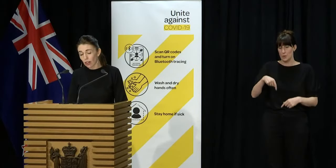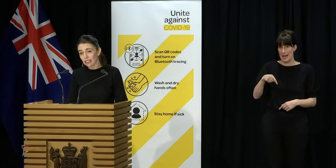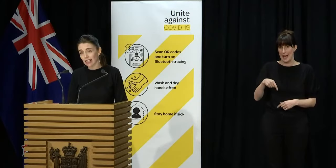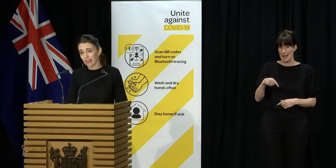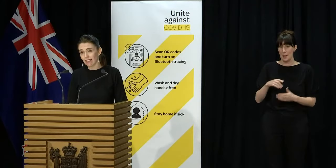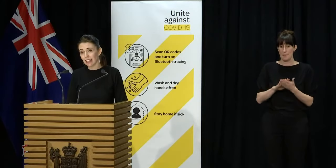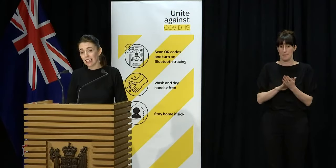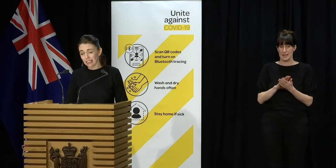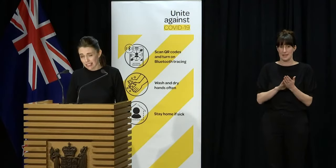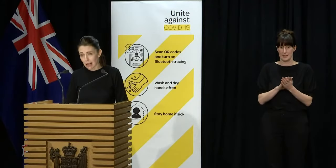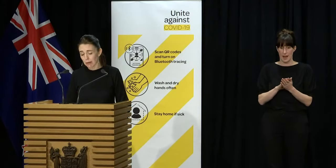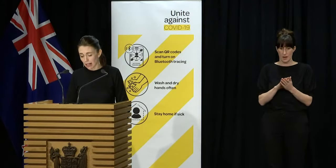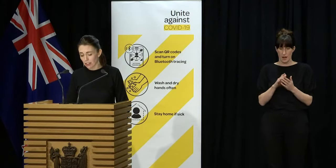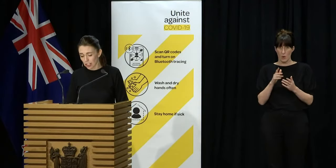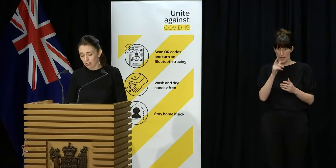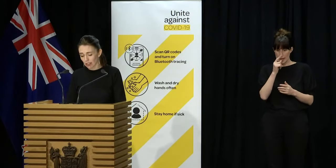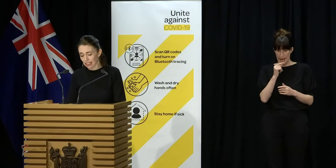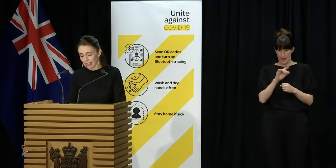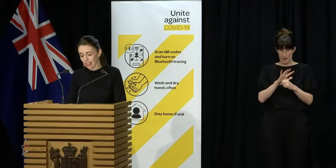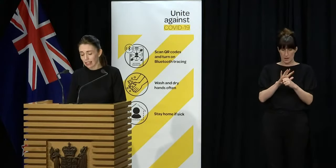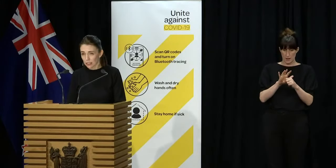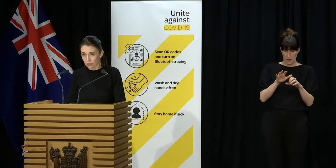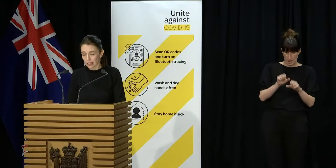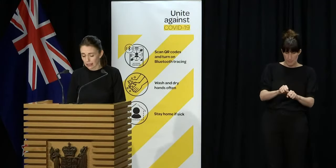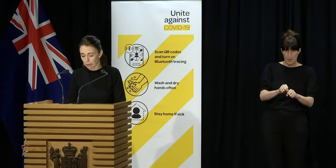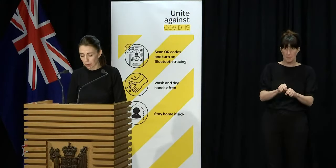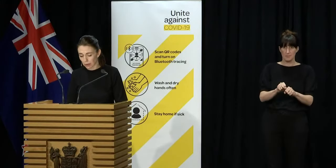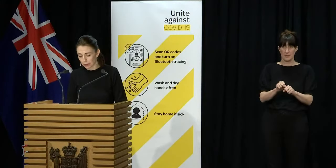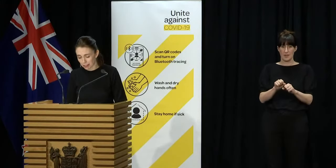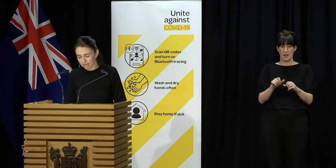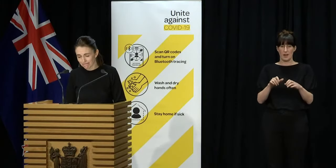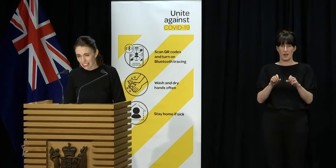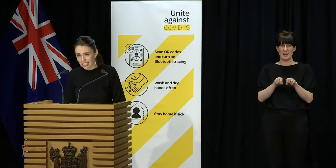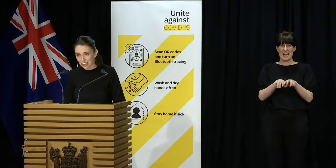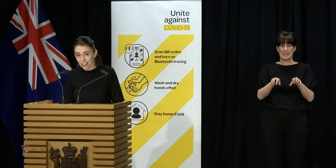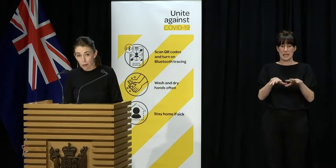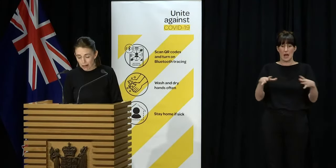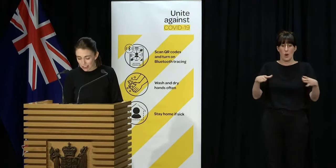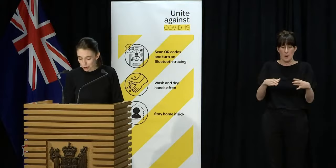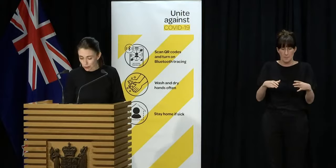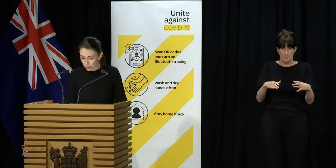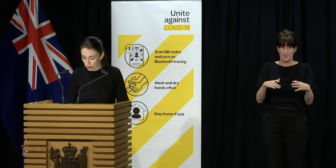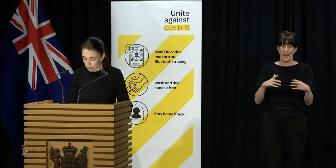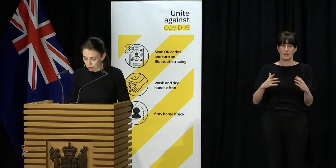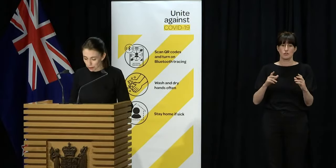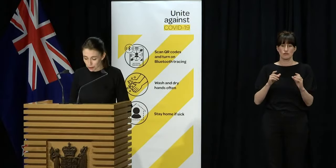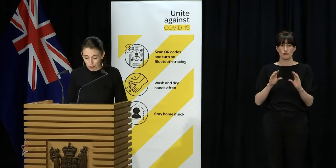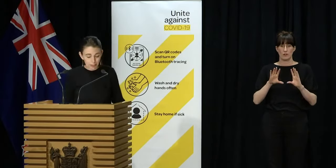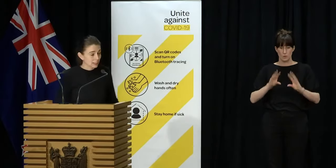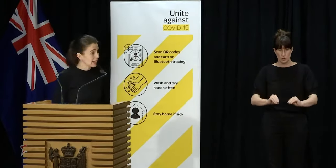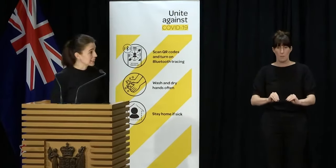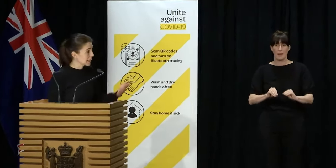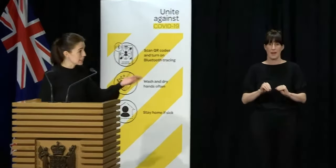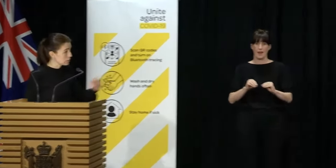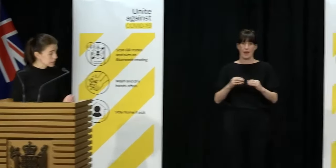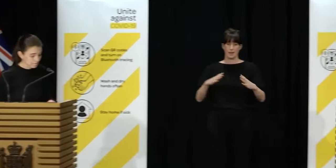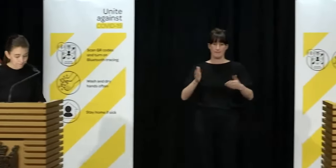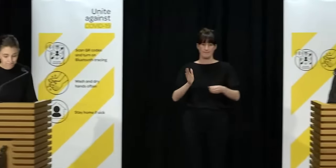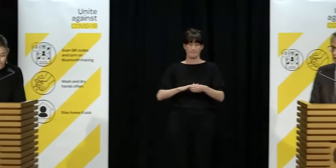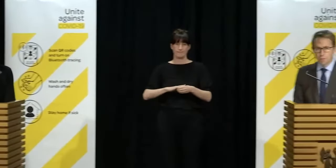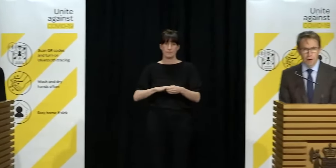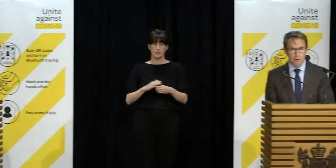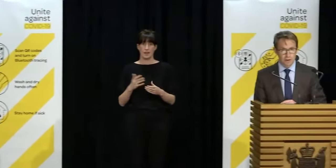virus, lock it down, and stamp it out generally has greatly improved. I'll now pass to Dr. Bloomfield to go over today's case